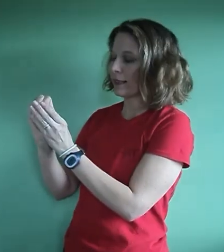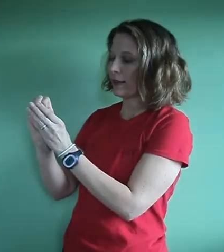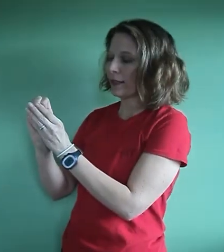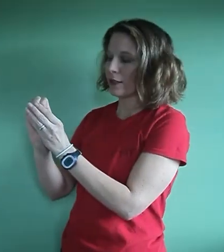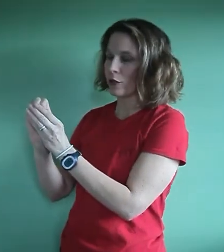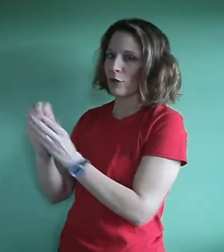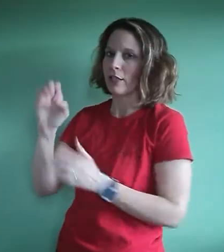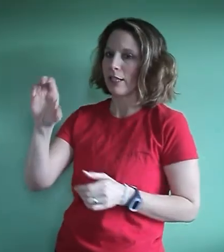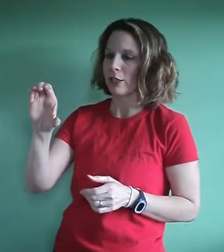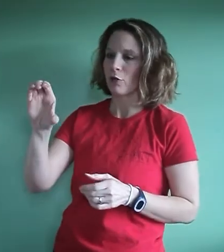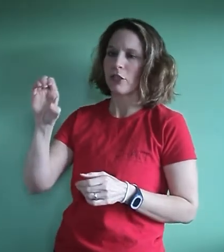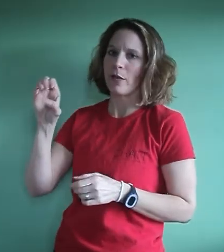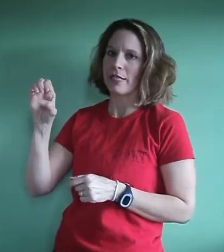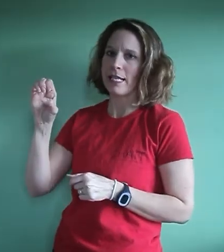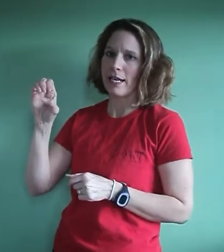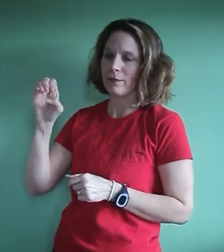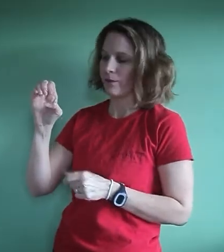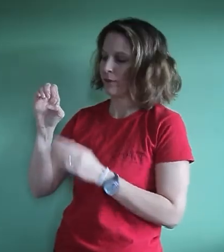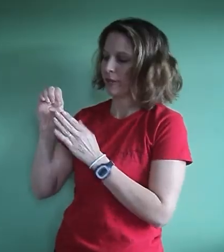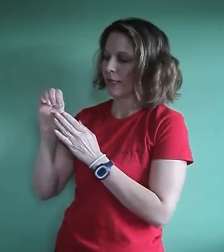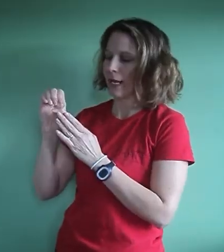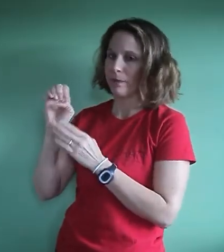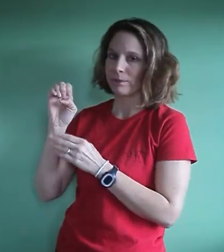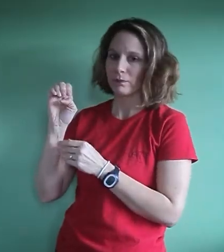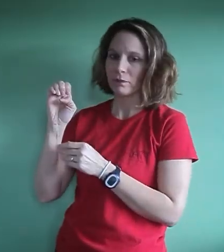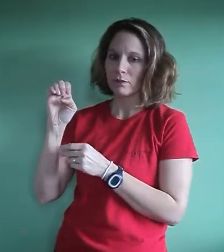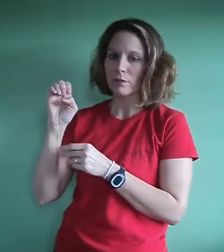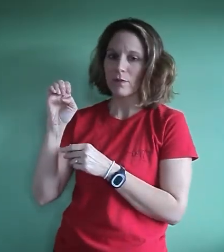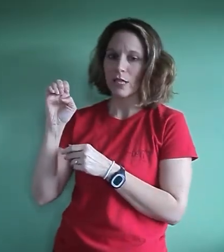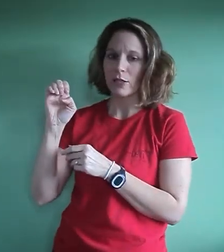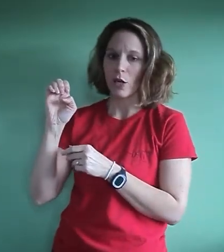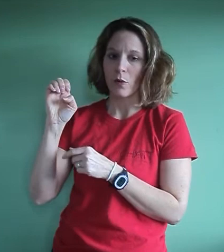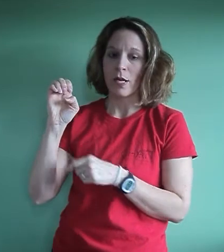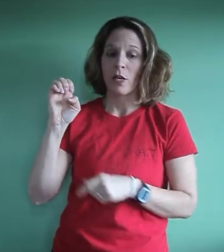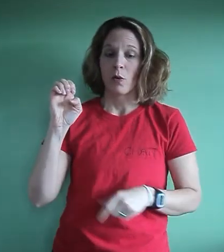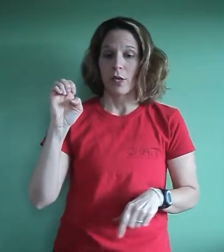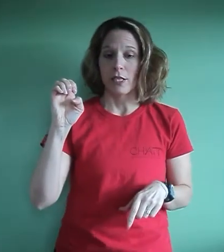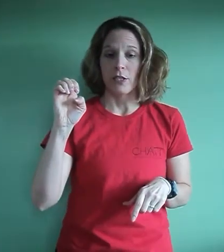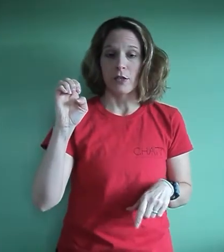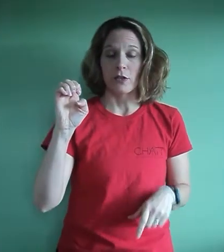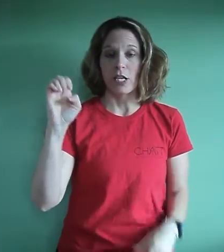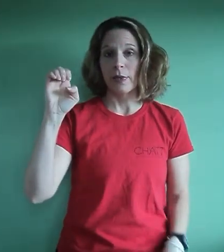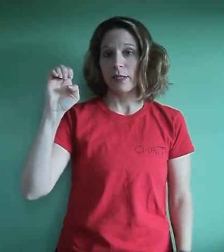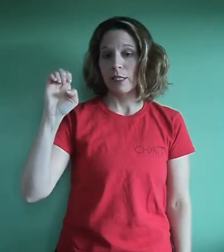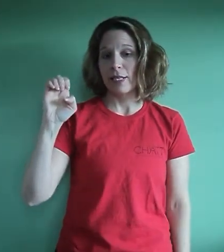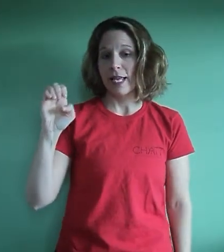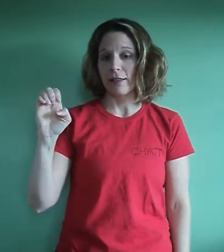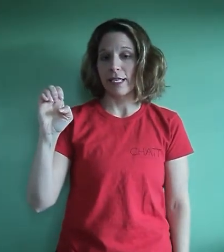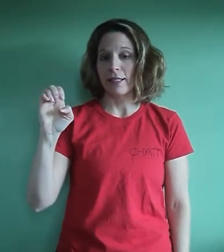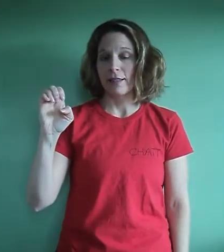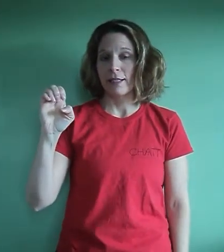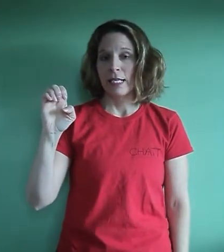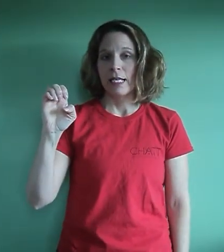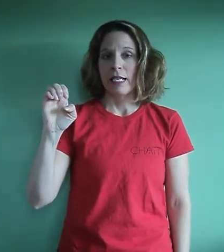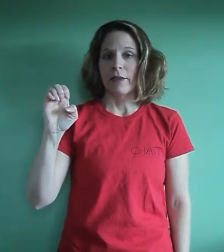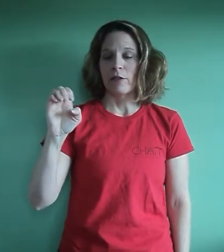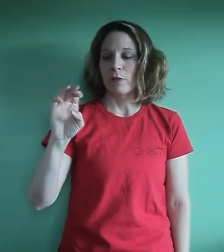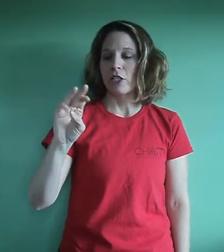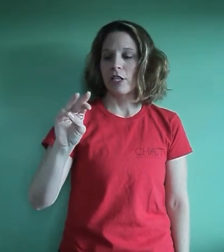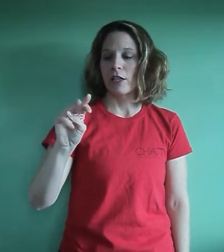like a scrunched up C. Okay? So we're going to do Jim and Elizabeth Elliot. And then for missionaries,